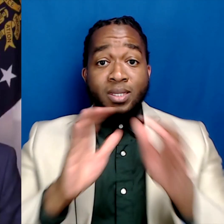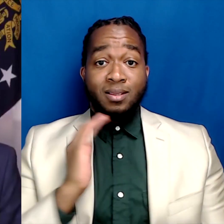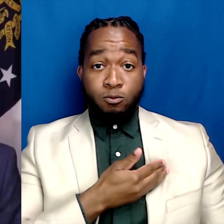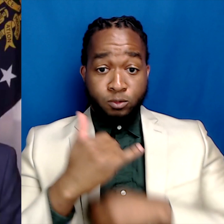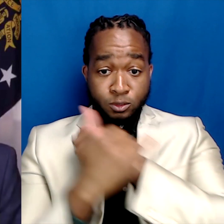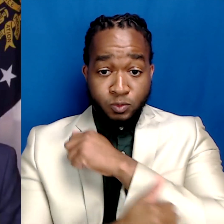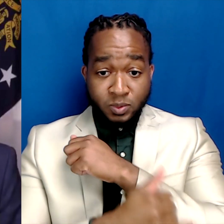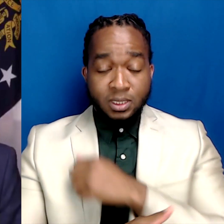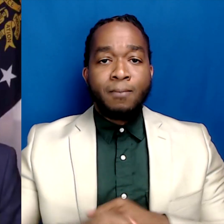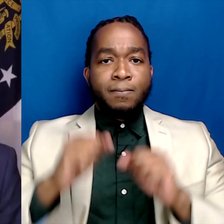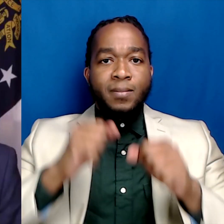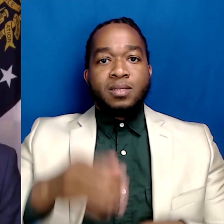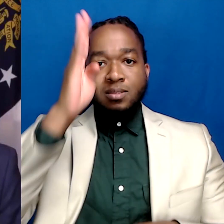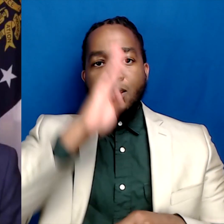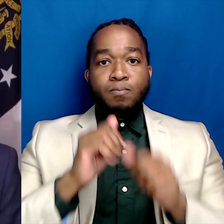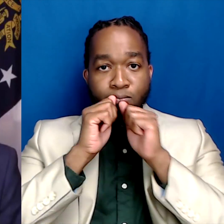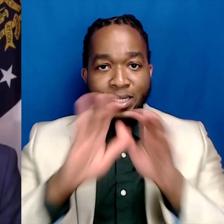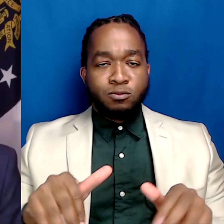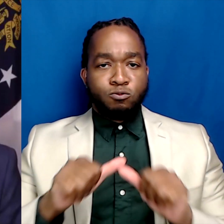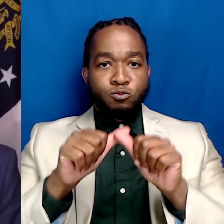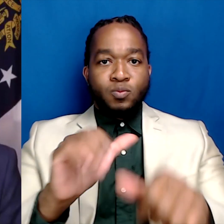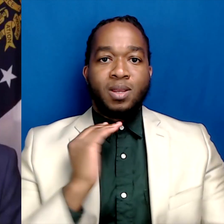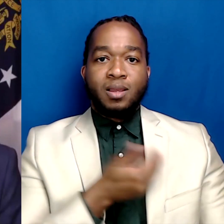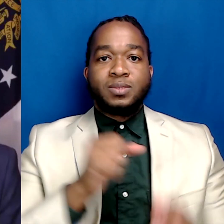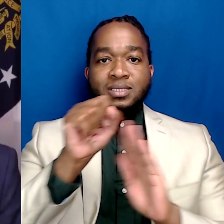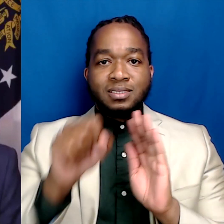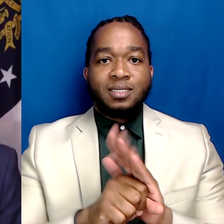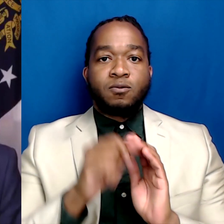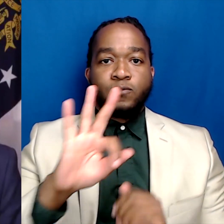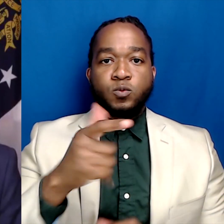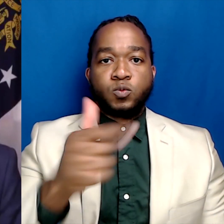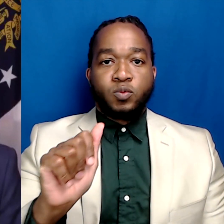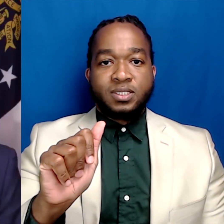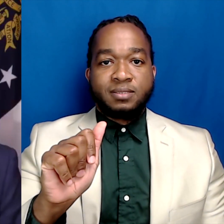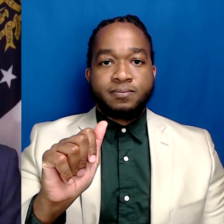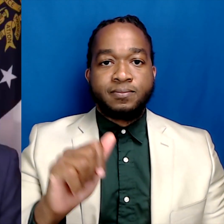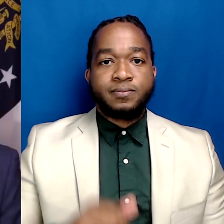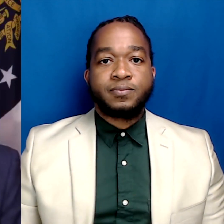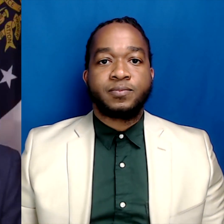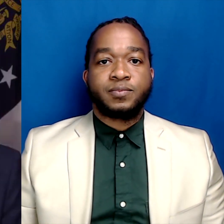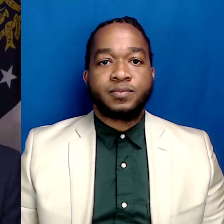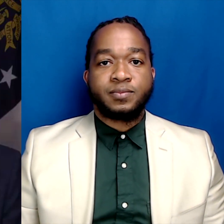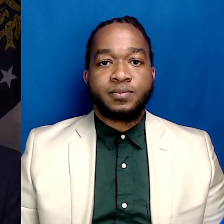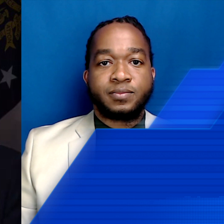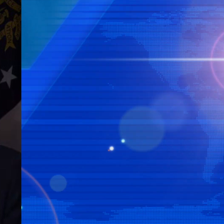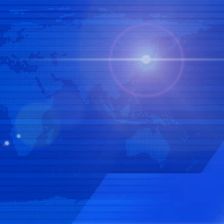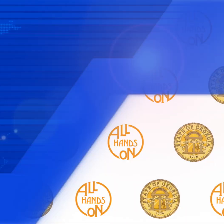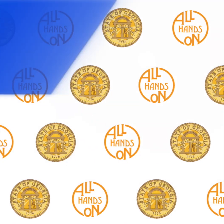God bless our country, and may God continue to bless the great state of Georgia.